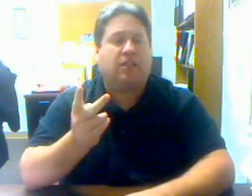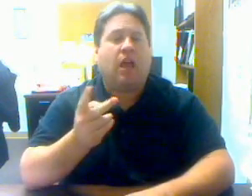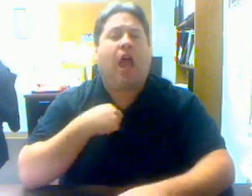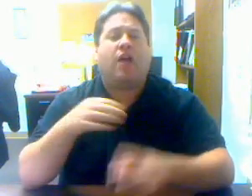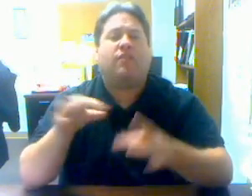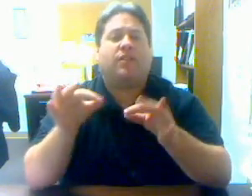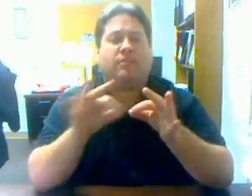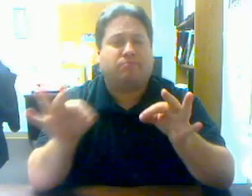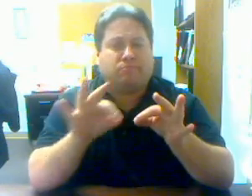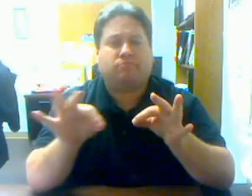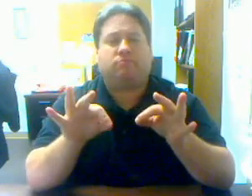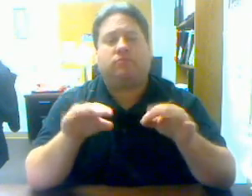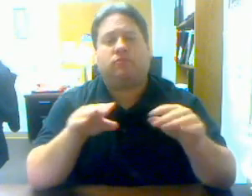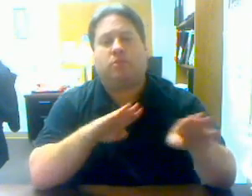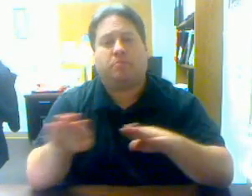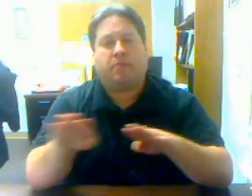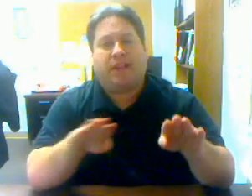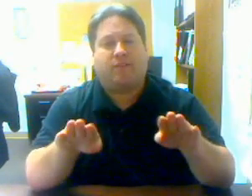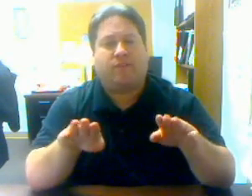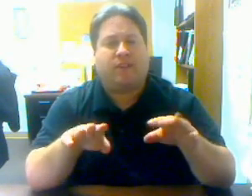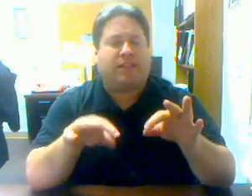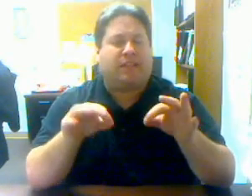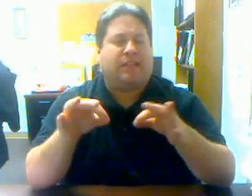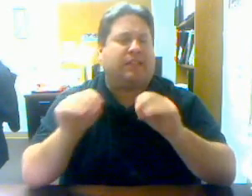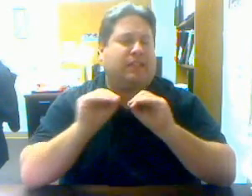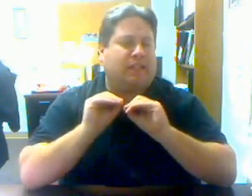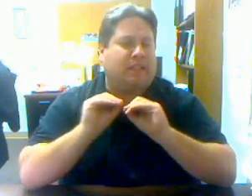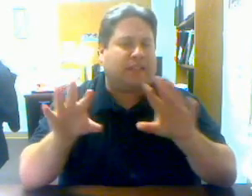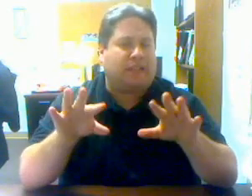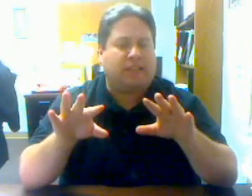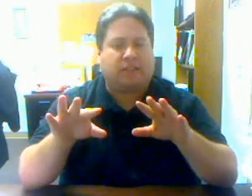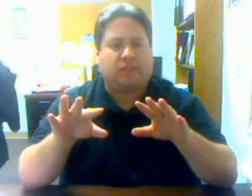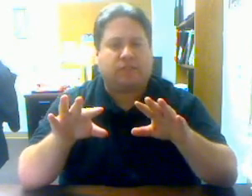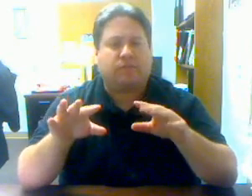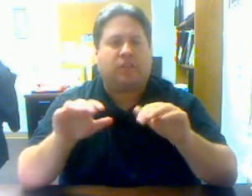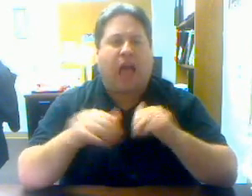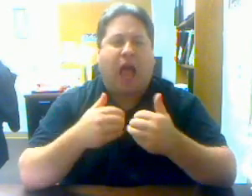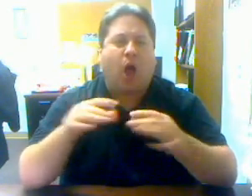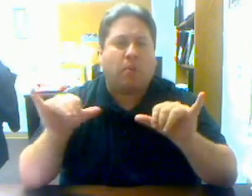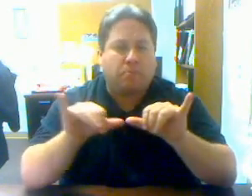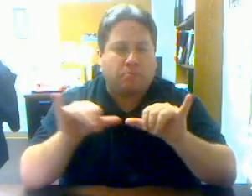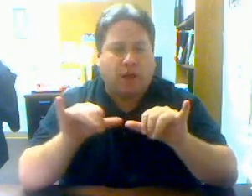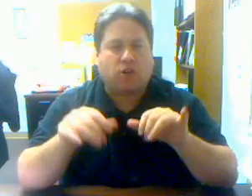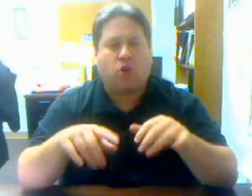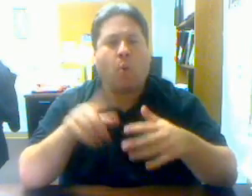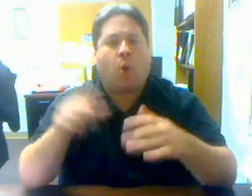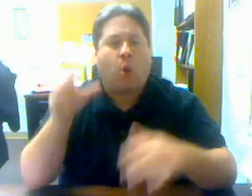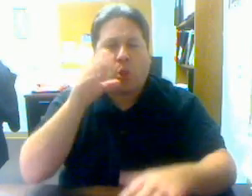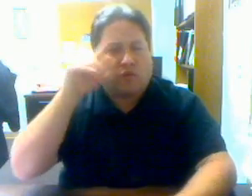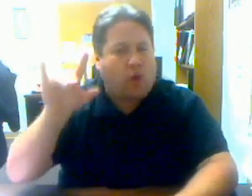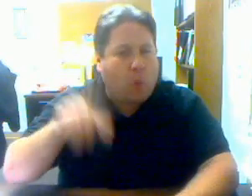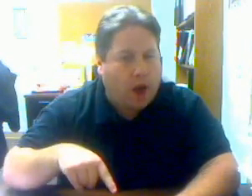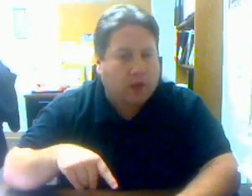definition, what you're going to see and how you're going to measure it. Okay, you'll see things like assault, aggression,